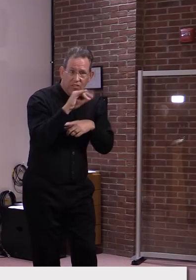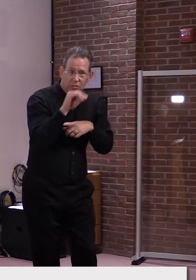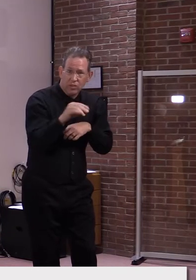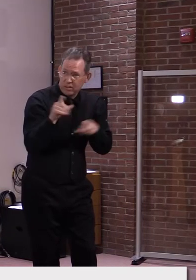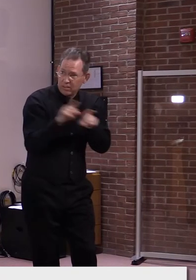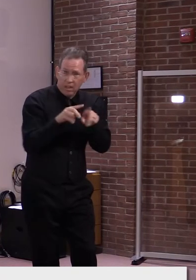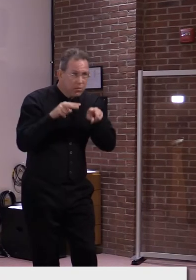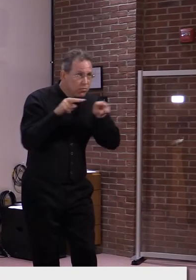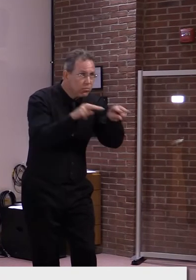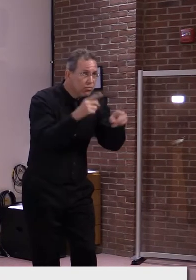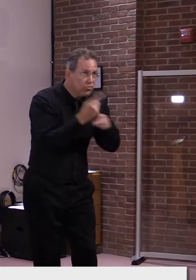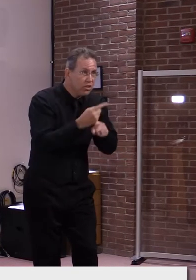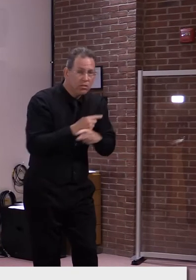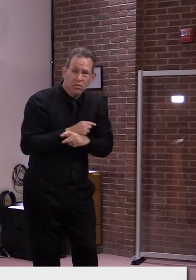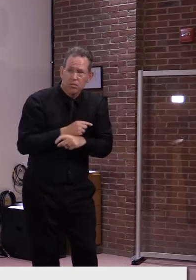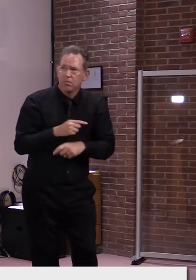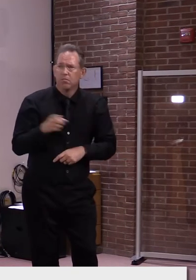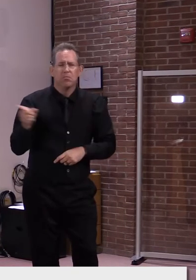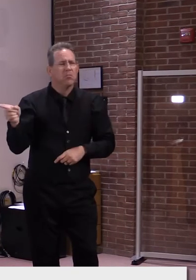that.